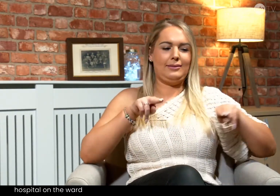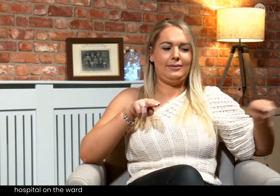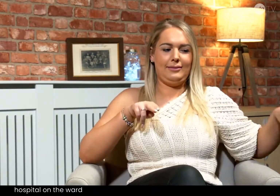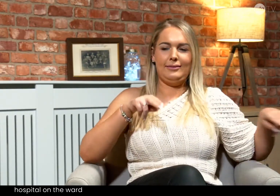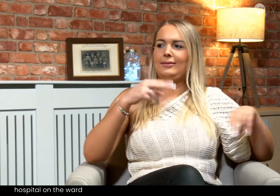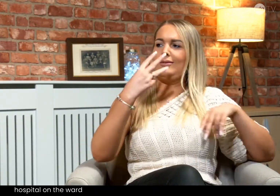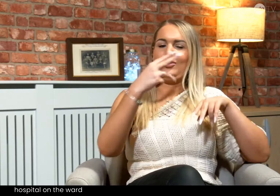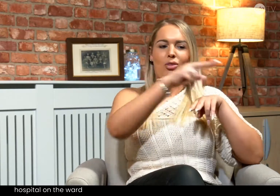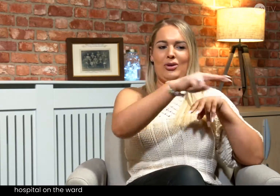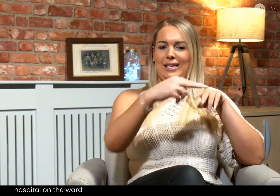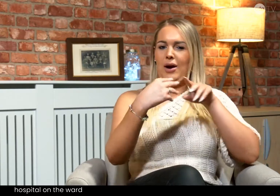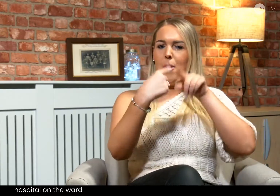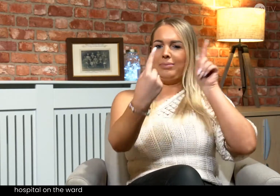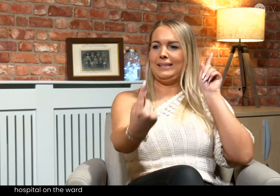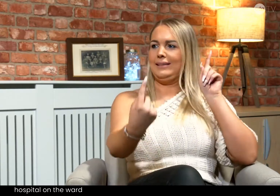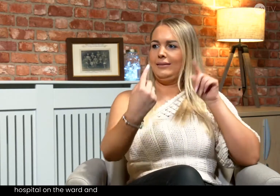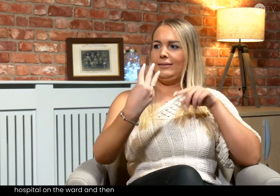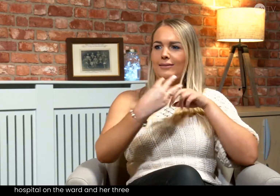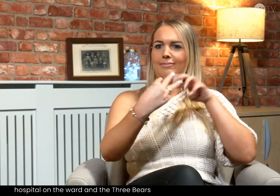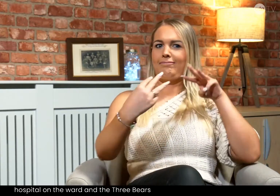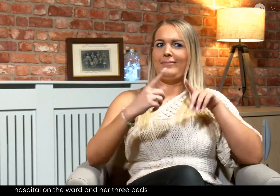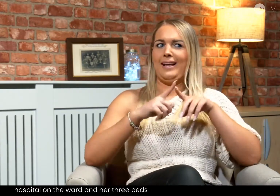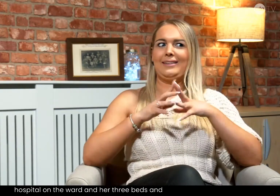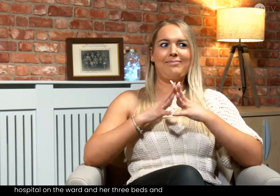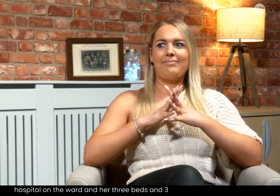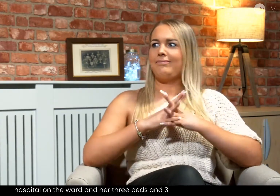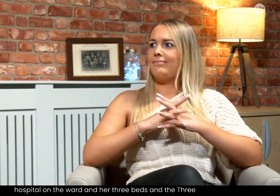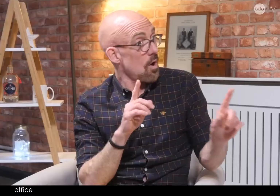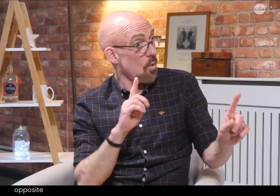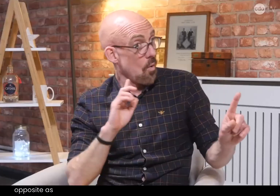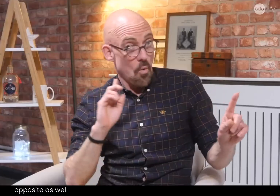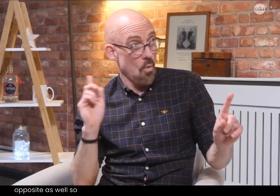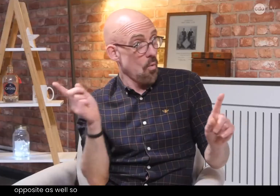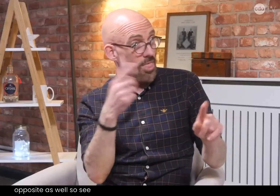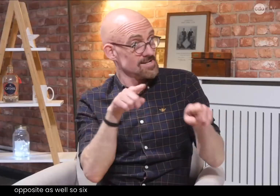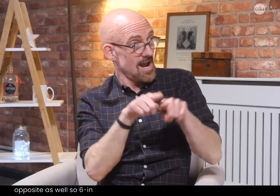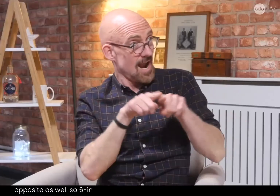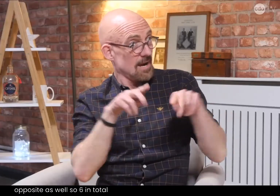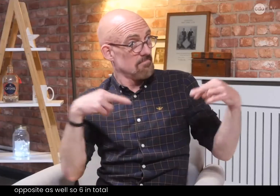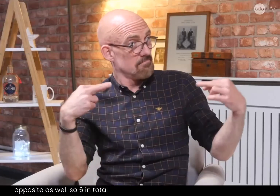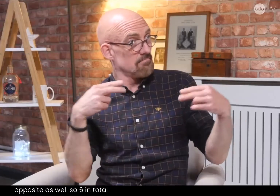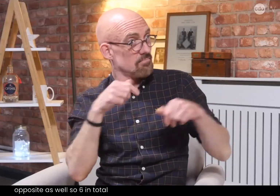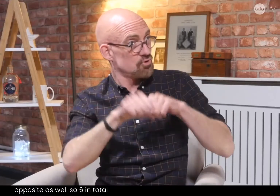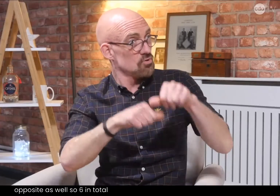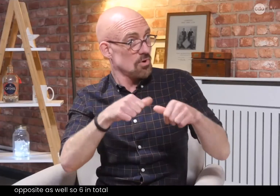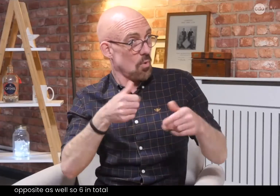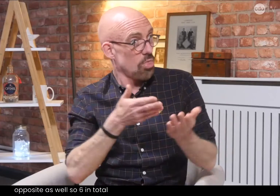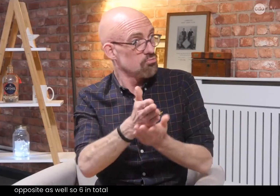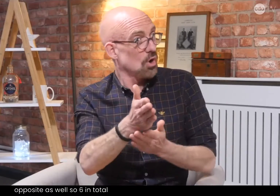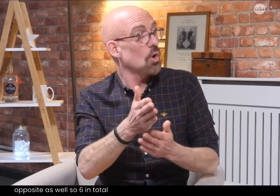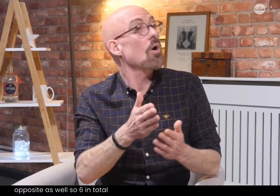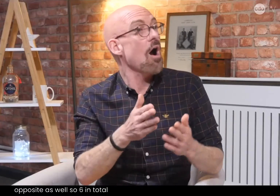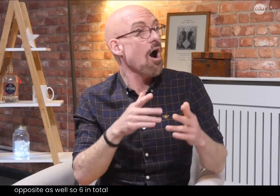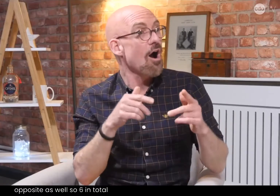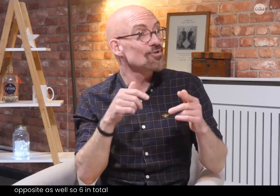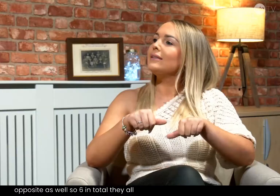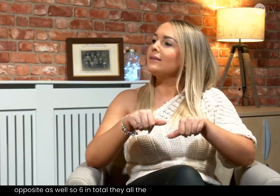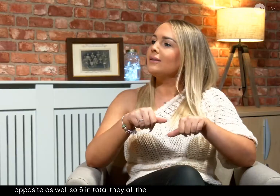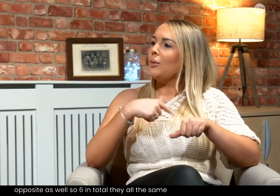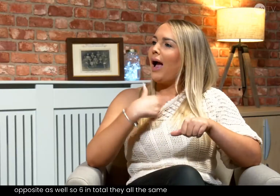And there were three beds and then three beds opposite as well. So six in total. Were they all the same, all going through the same